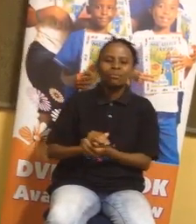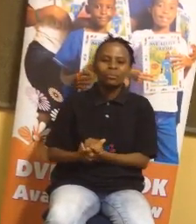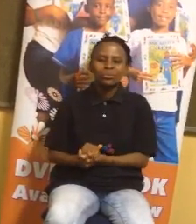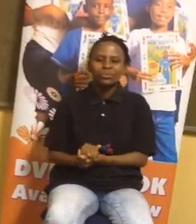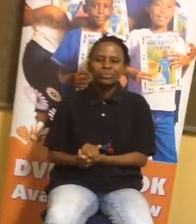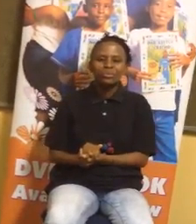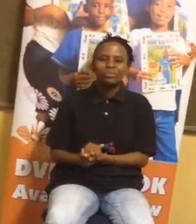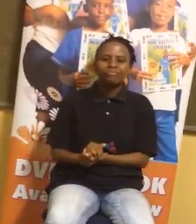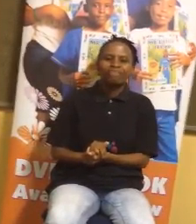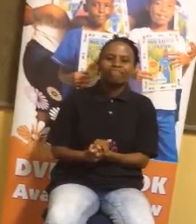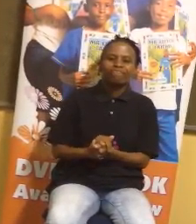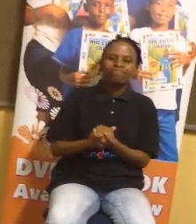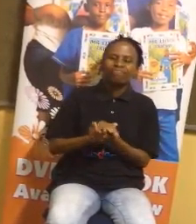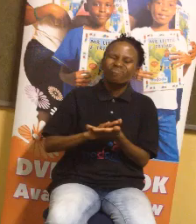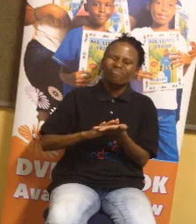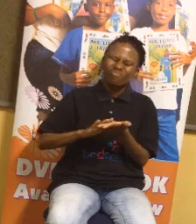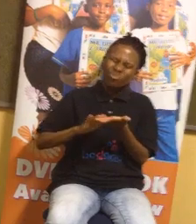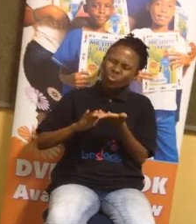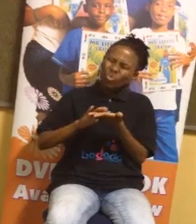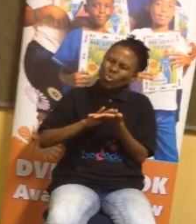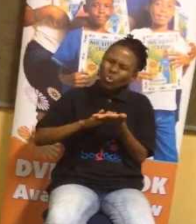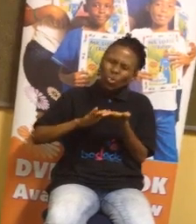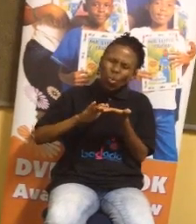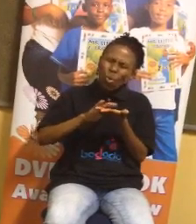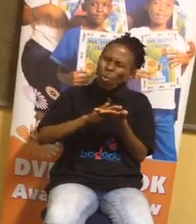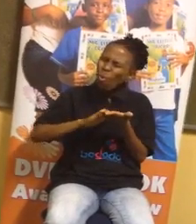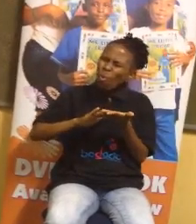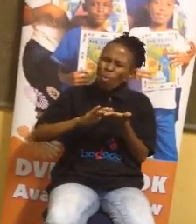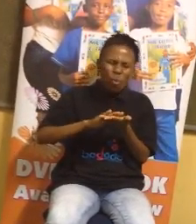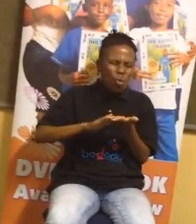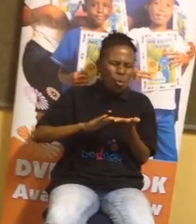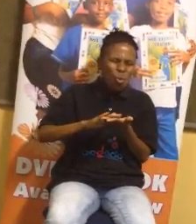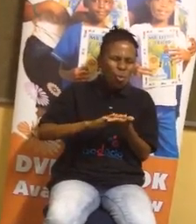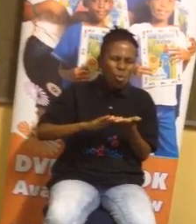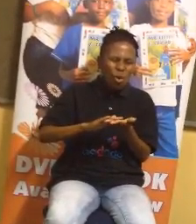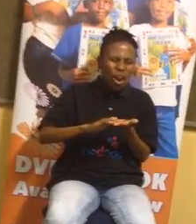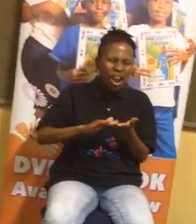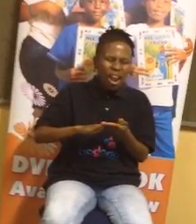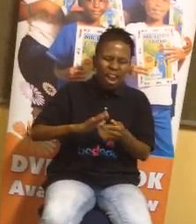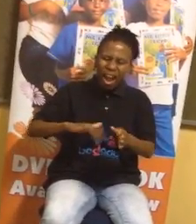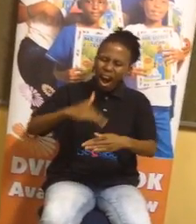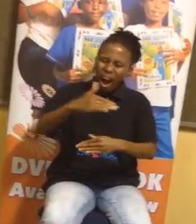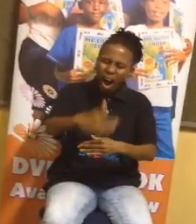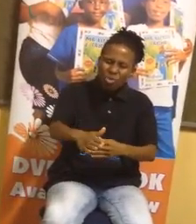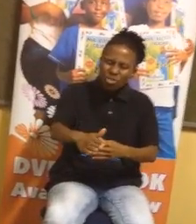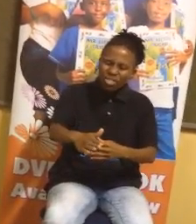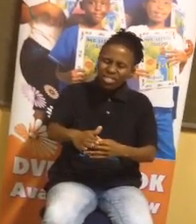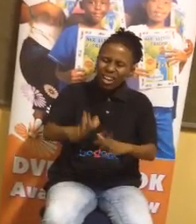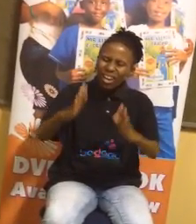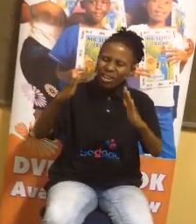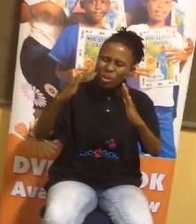Dirty yards are not nice to look at. They create an unhealthy and unhealthy environment.